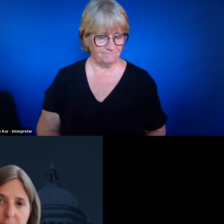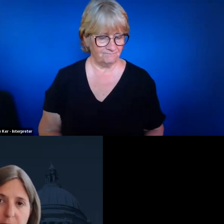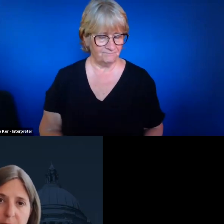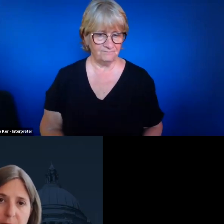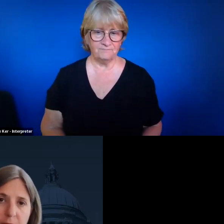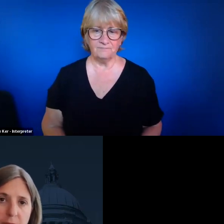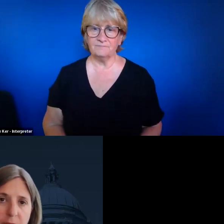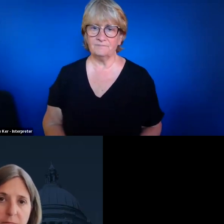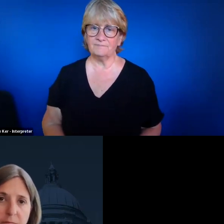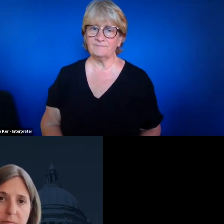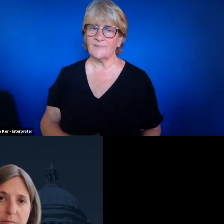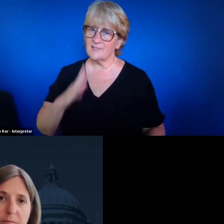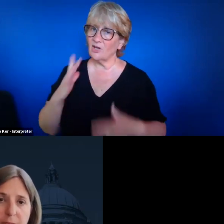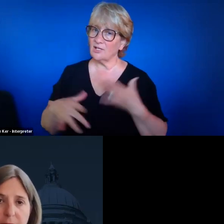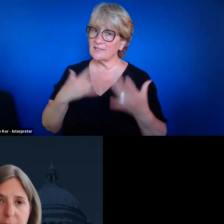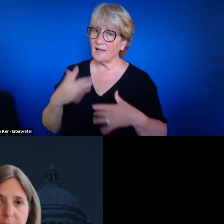It's very exciting.